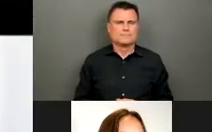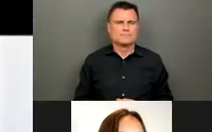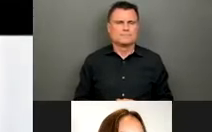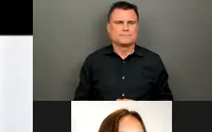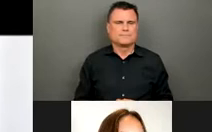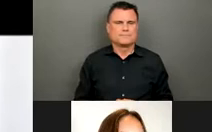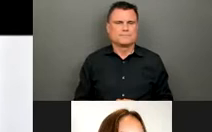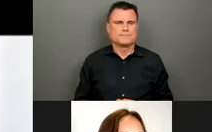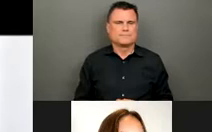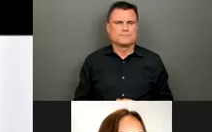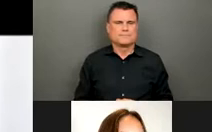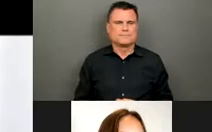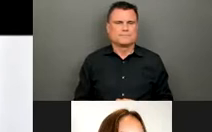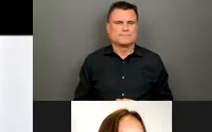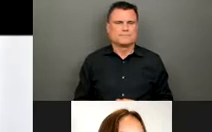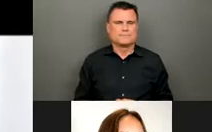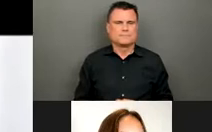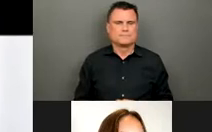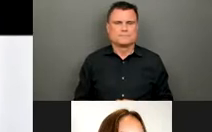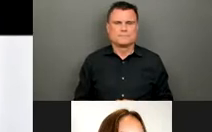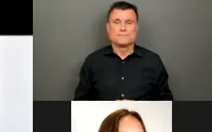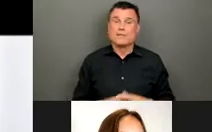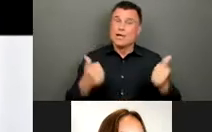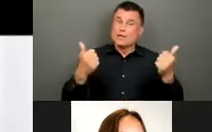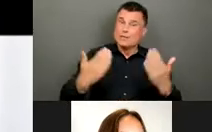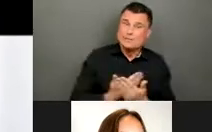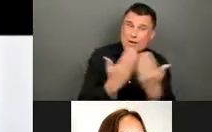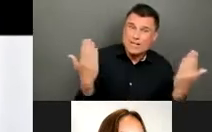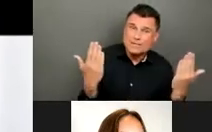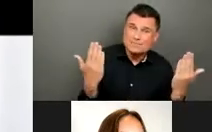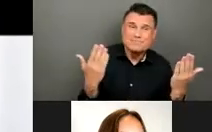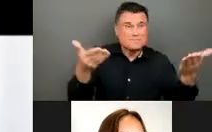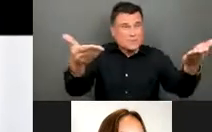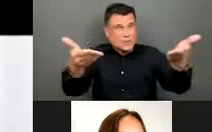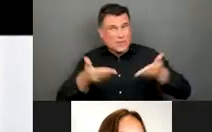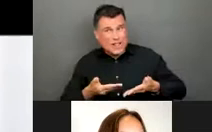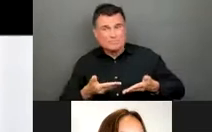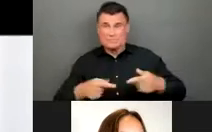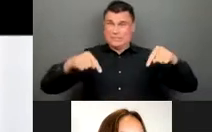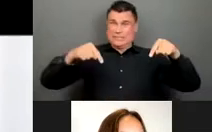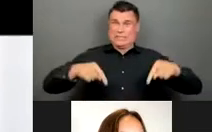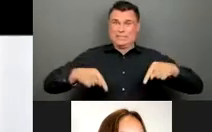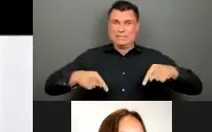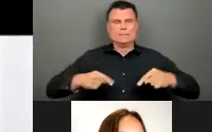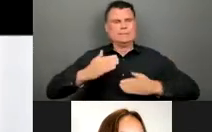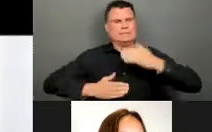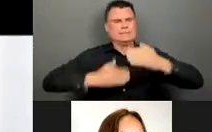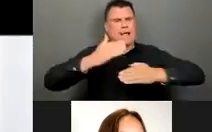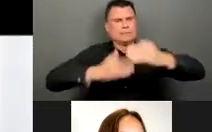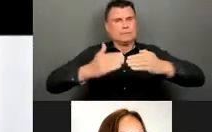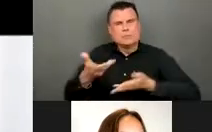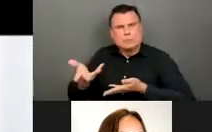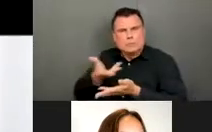Disability inclusive. Good morning. Welcome to the Development Dialogues on Changemakers in